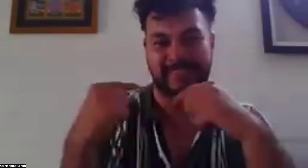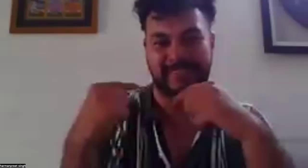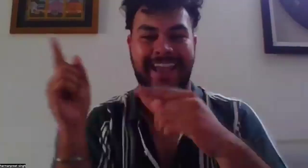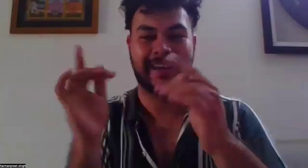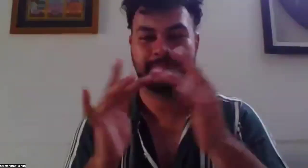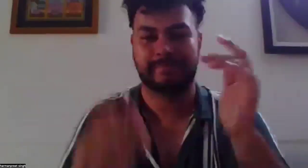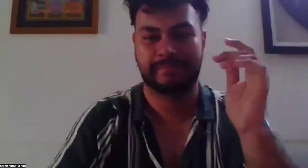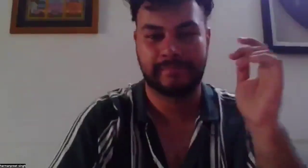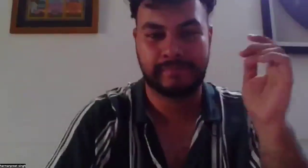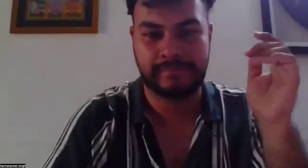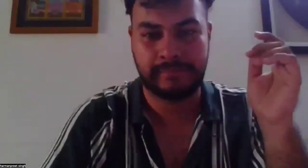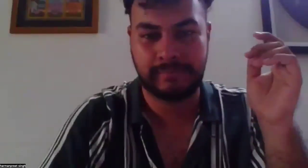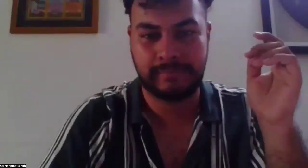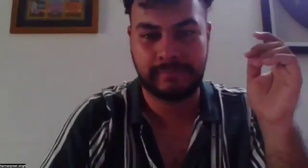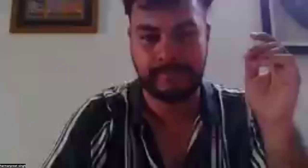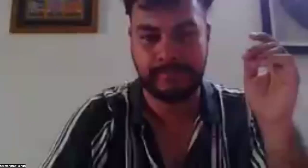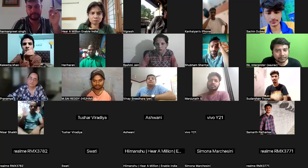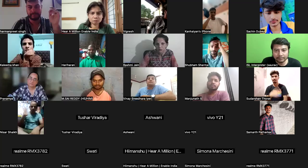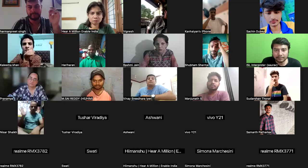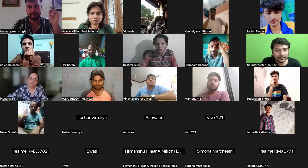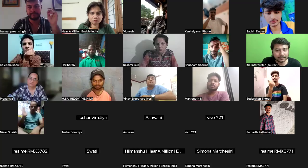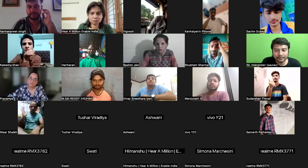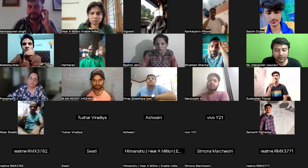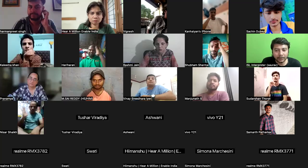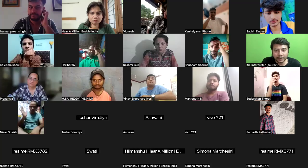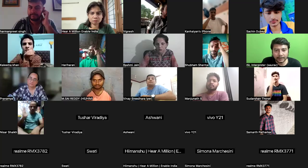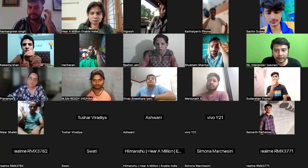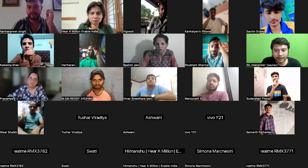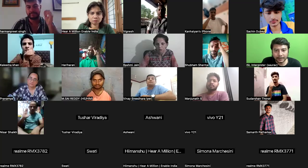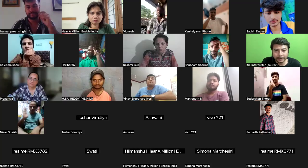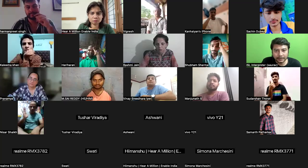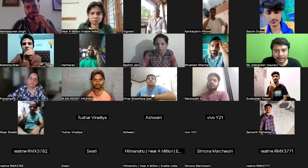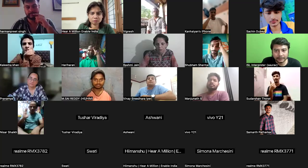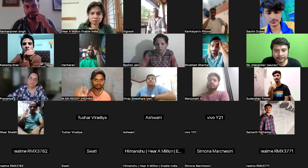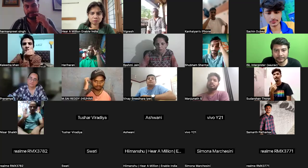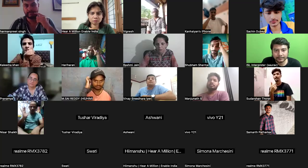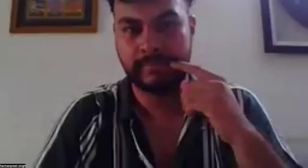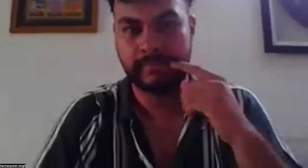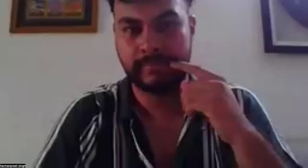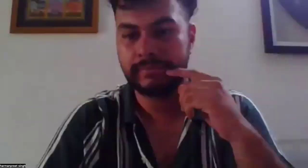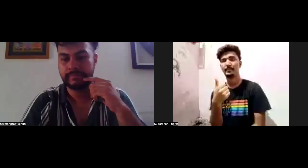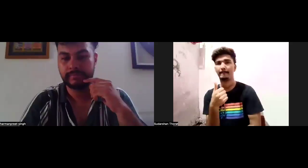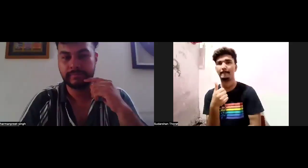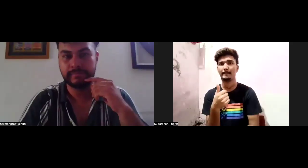Kindly just give us a few minutes. The online event.